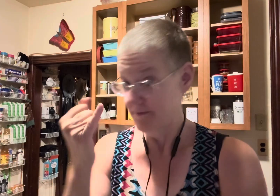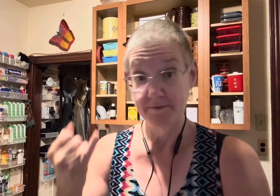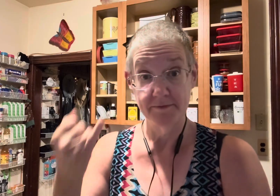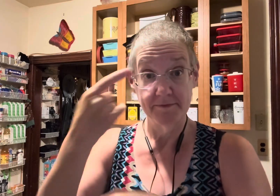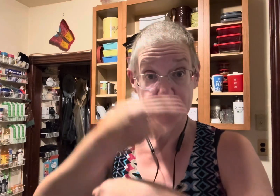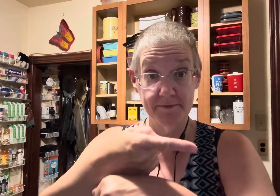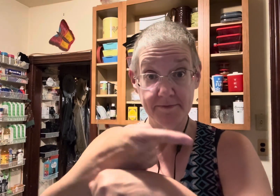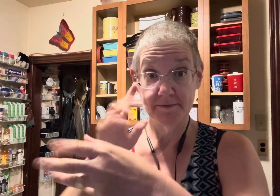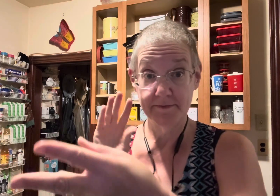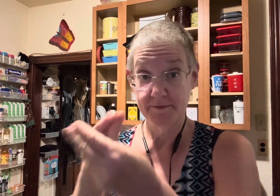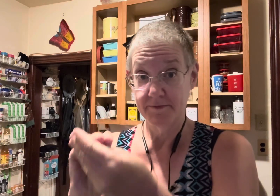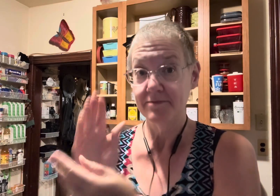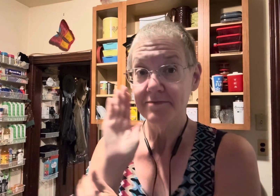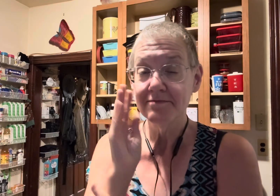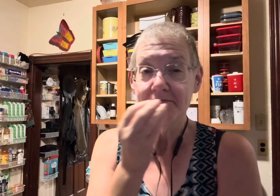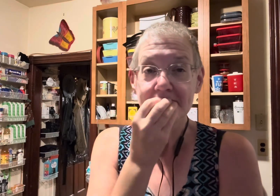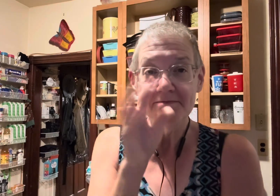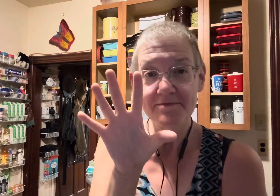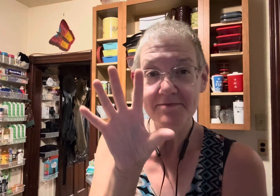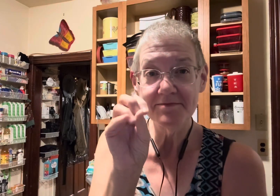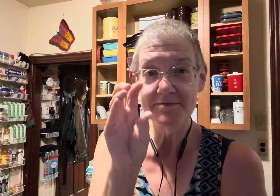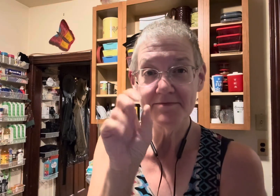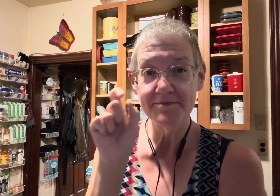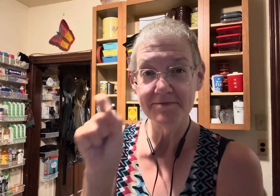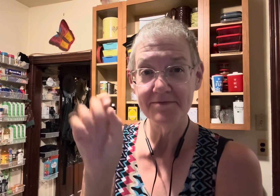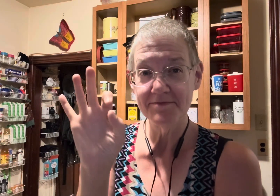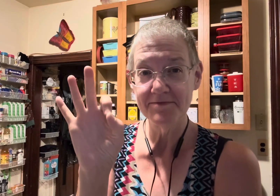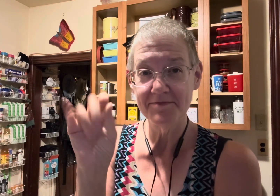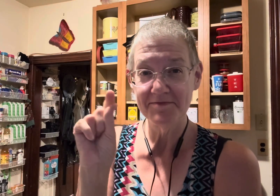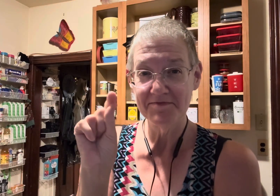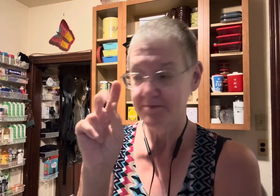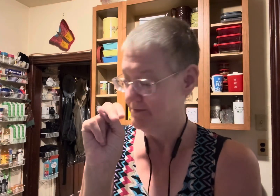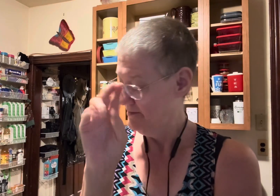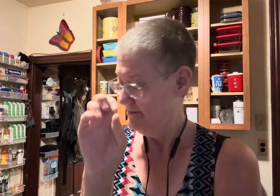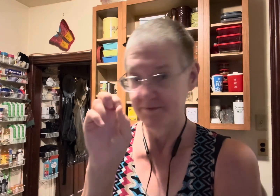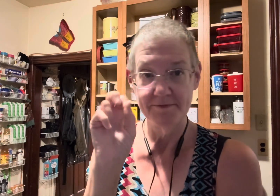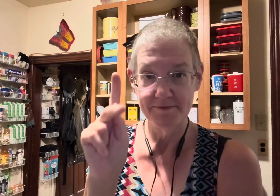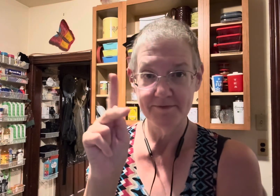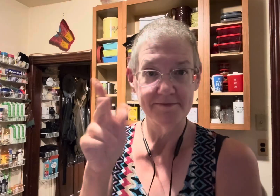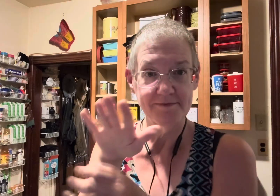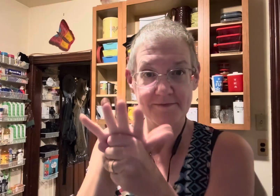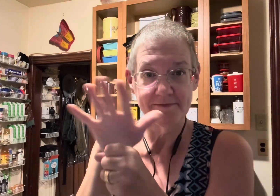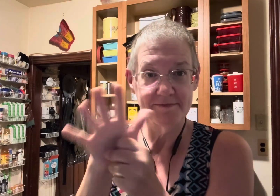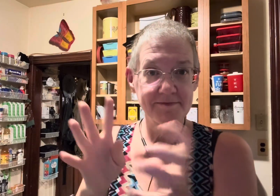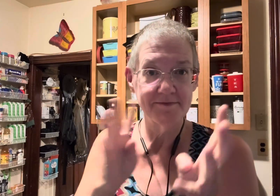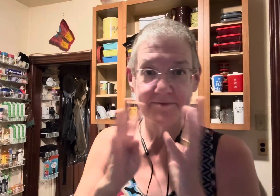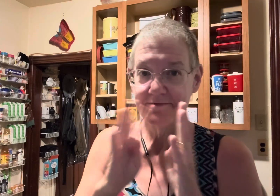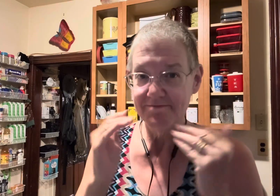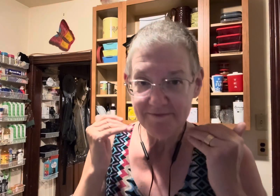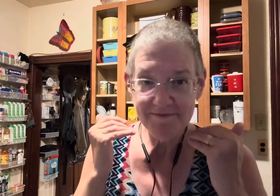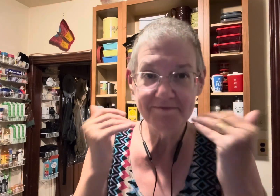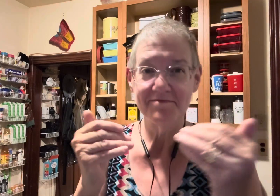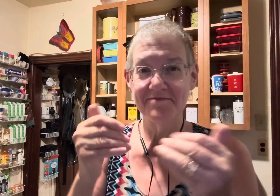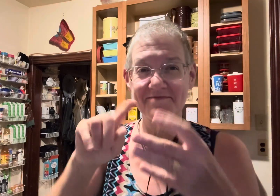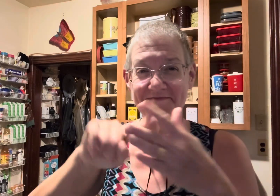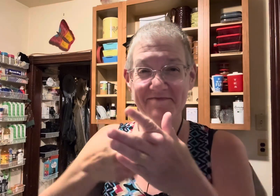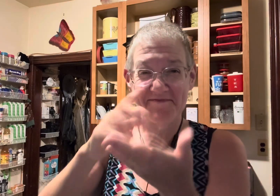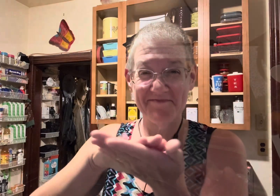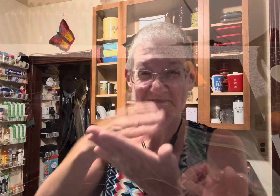carbs. And today he is going to eat 50.9 grams of net carbs altogether. Okay, enough talking. Let's